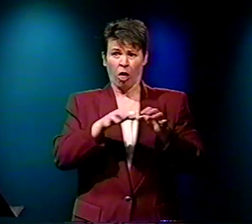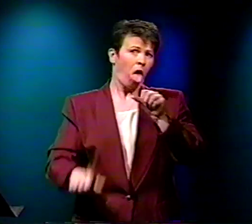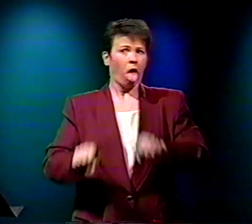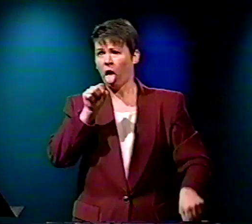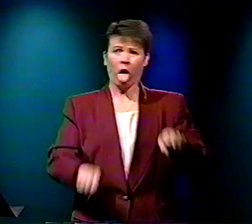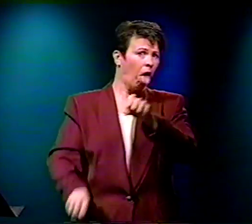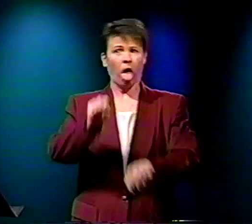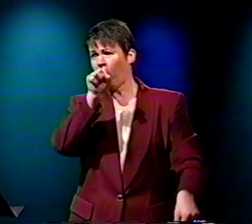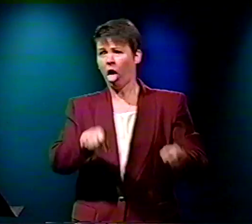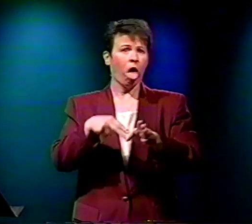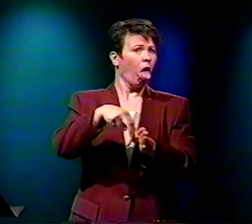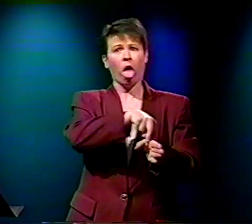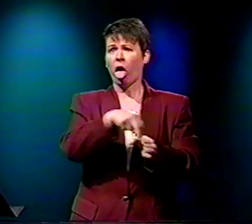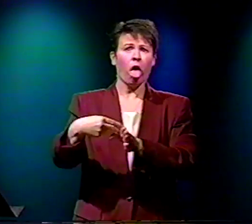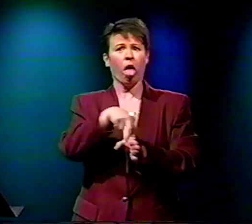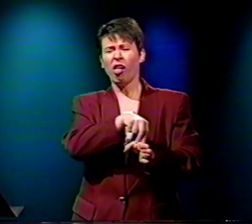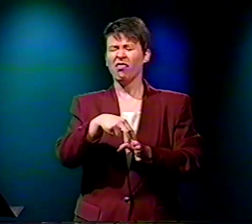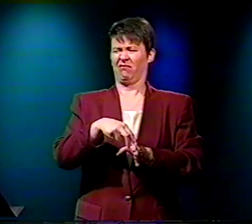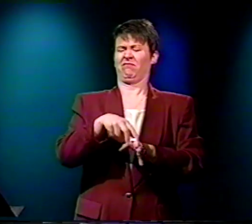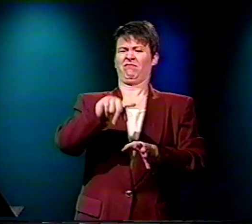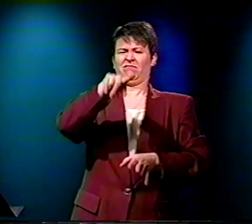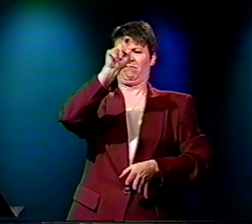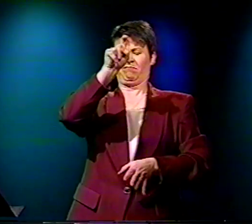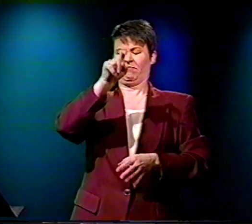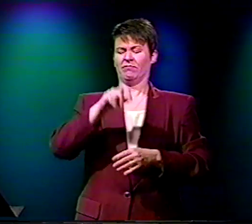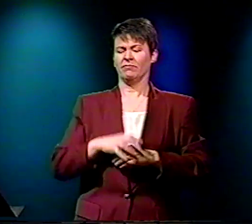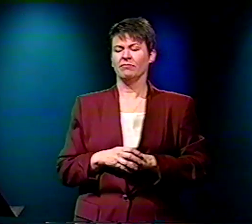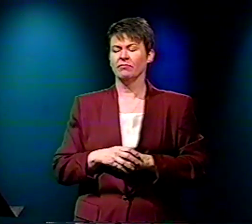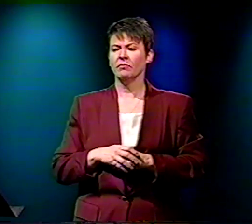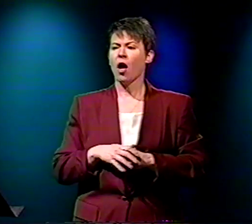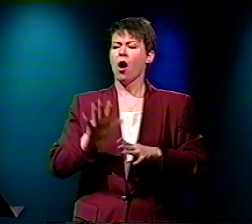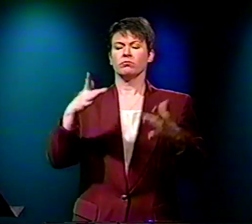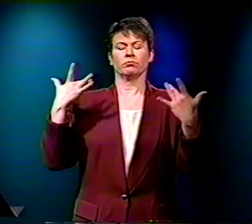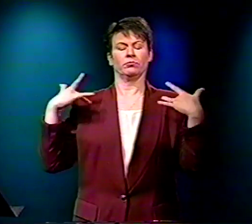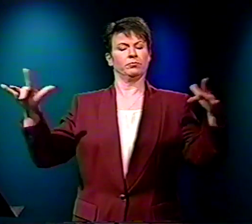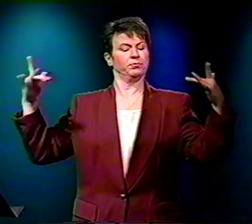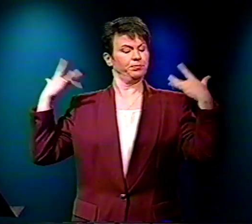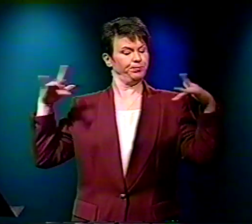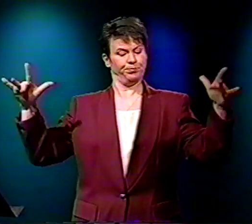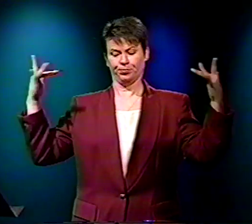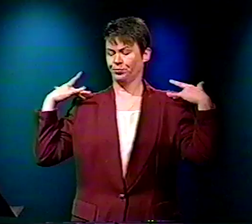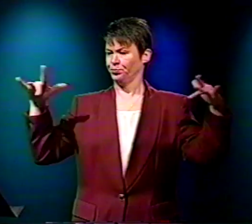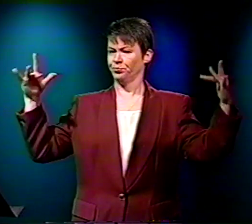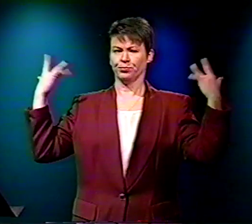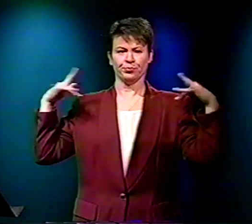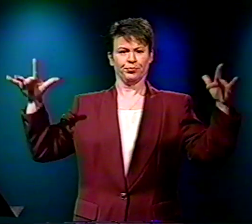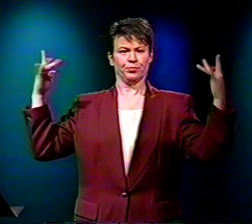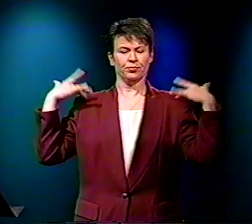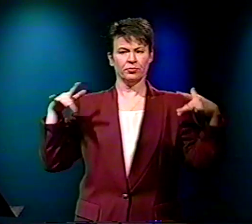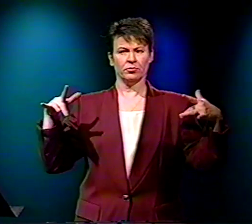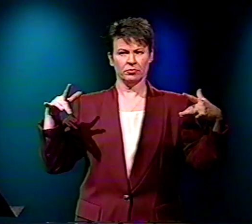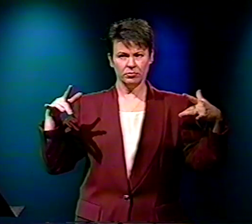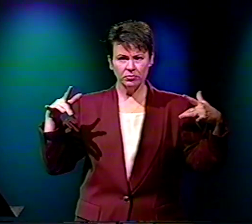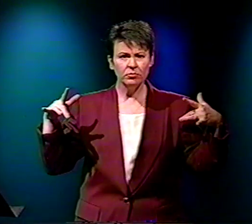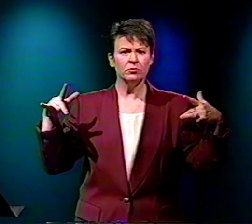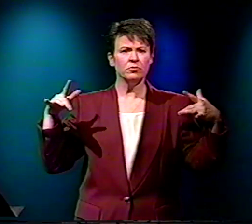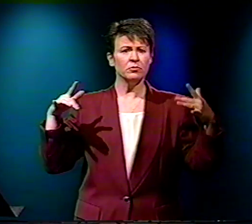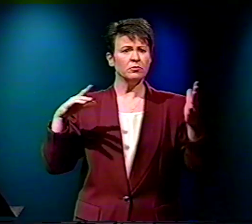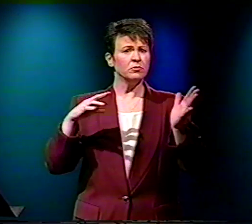You mean that the interpreter is unsure, that you don't know where you stand? or the interpreter might use a sign that reflects, you know,